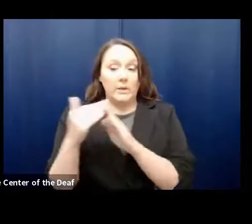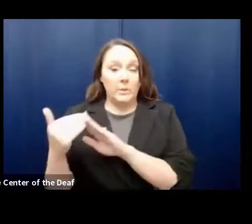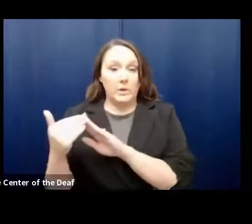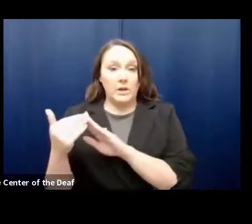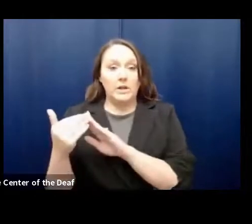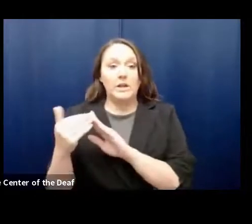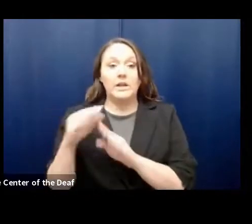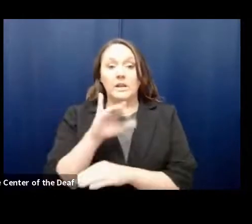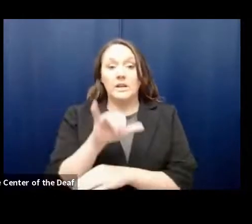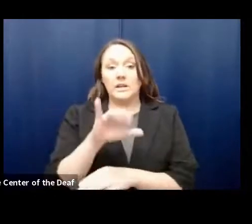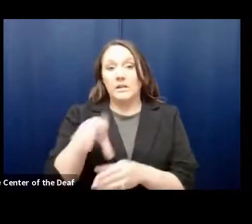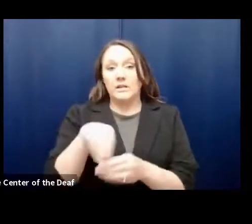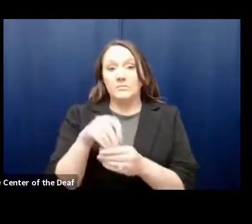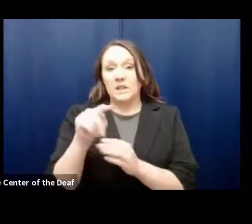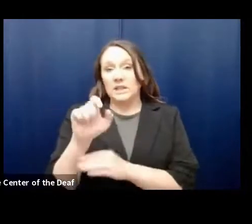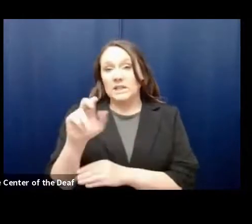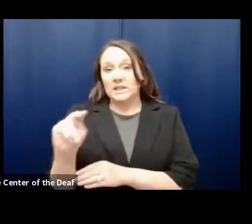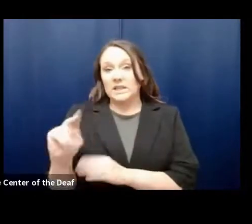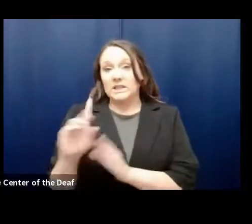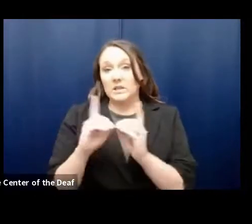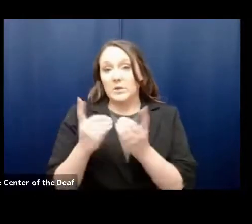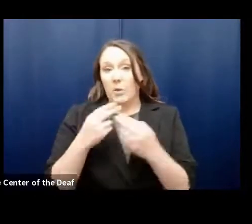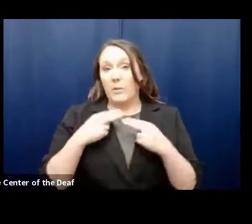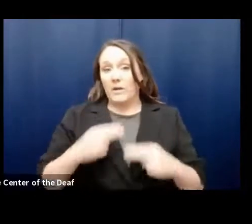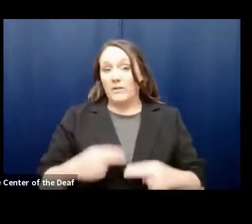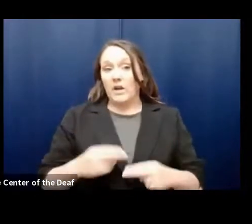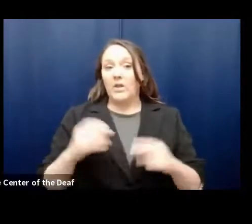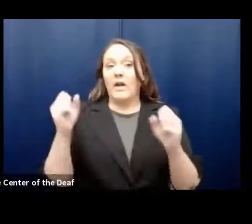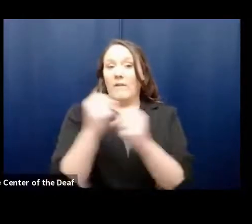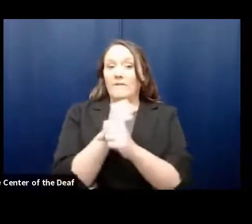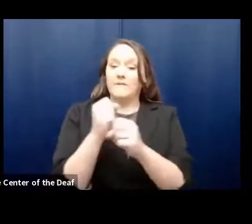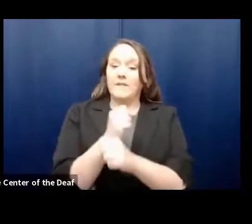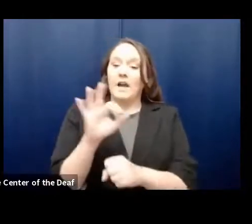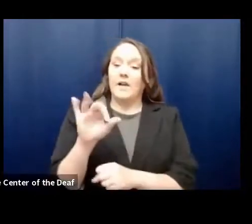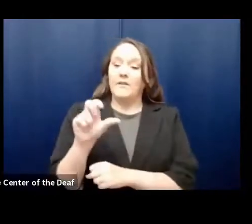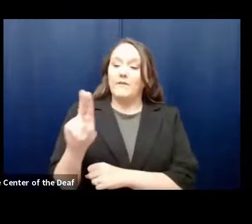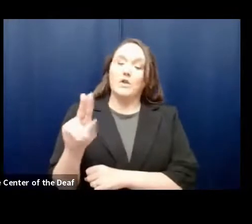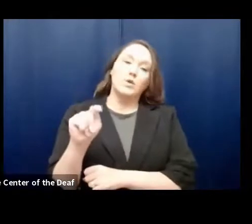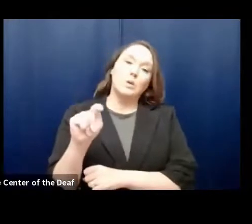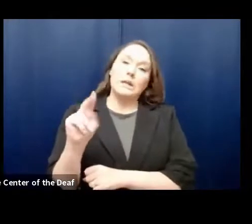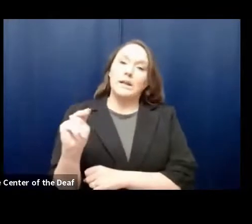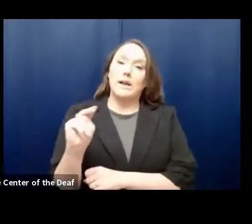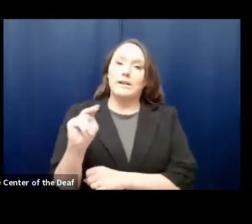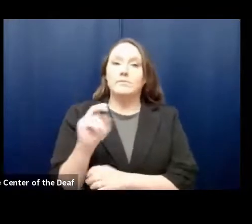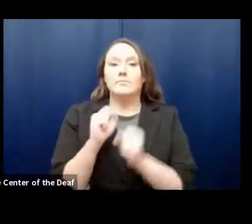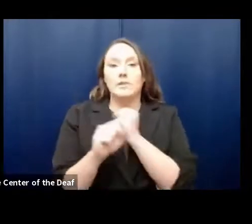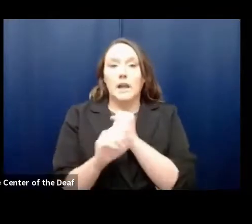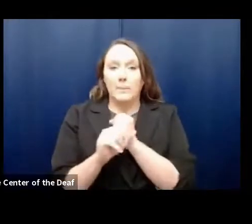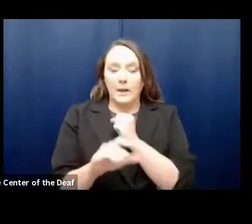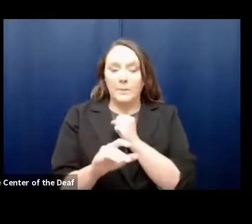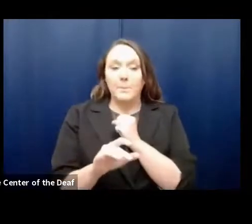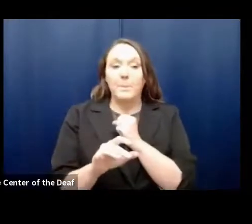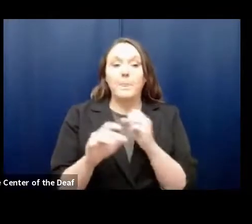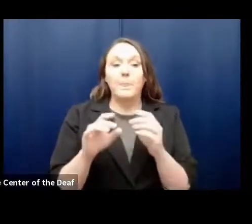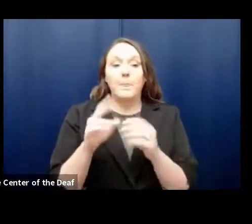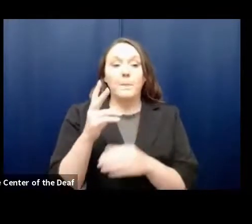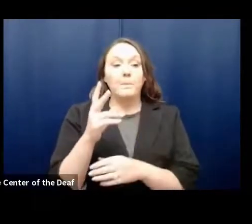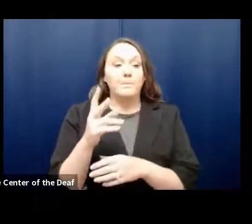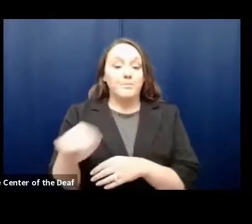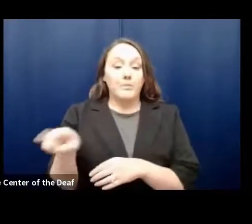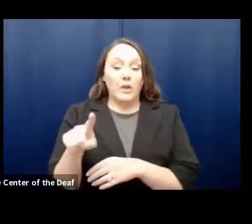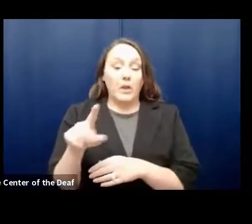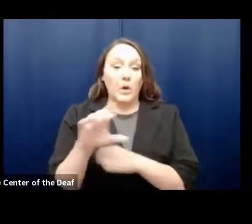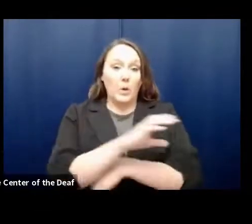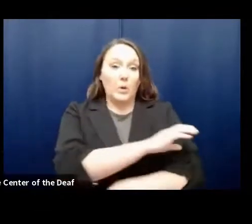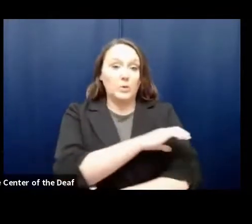the Tennessee Department of Health's Fight Flu TN campaign. Both clinics are offering free